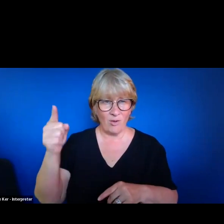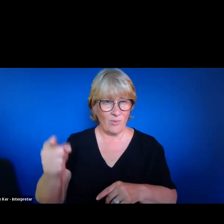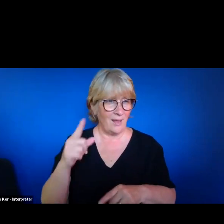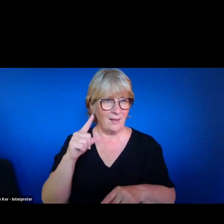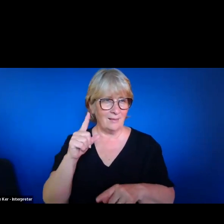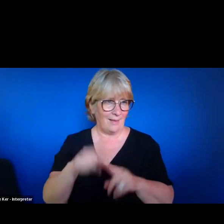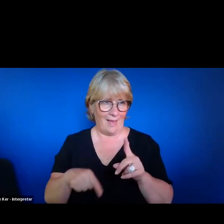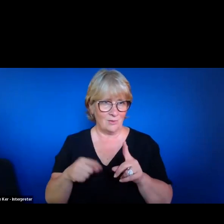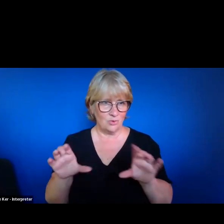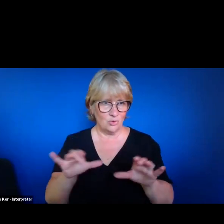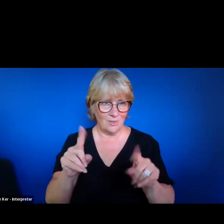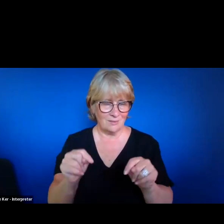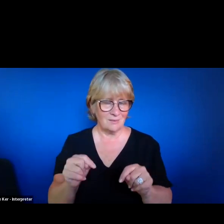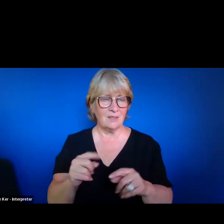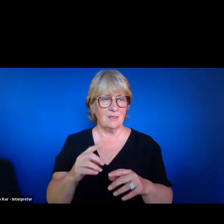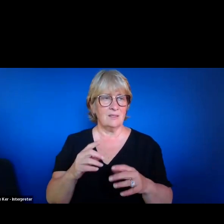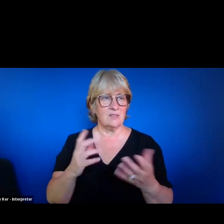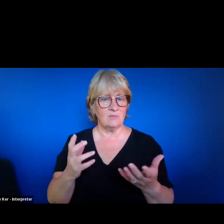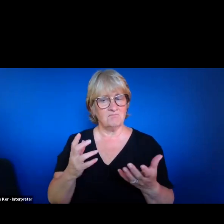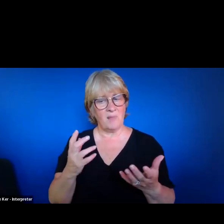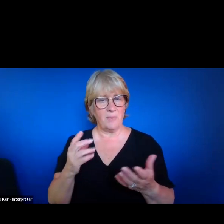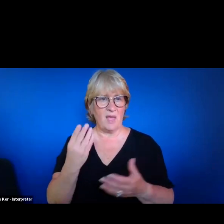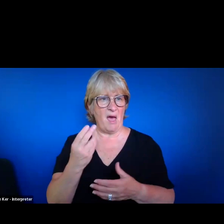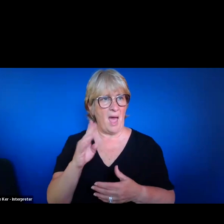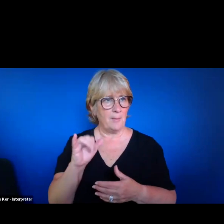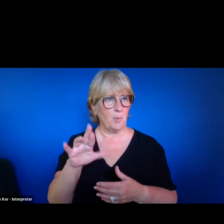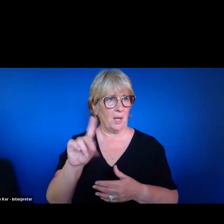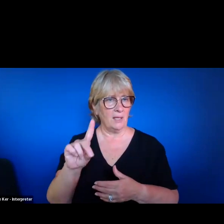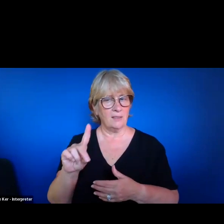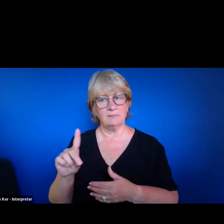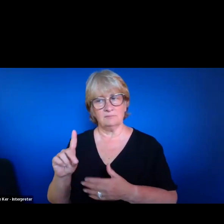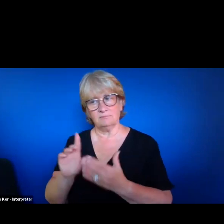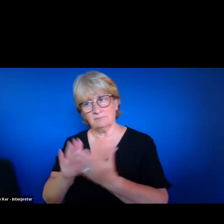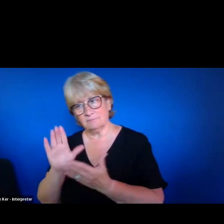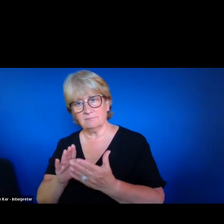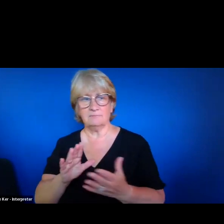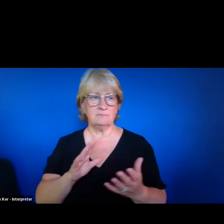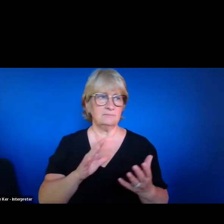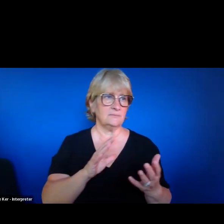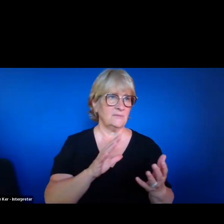happen to participate in a meaningful way. So I think there's some good technology out there to support us in this.